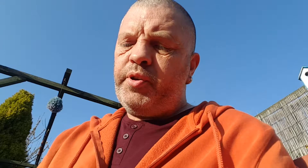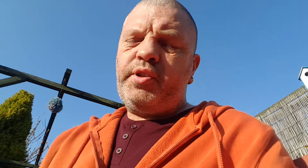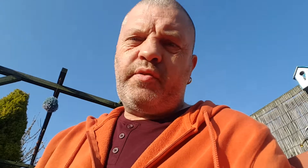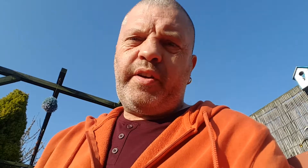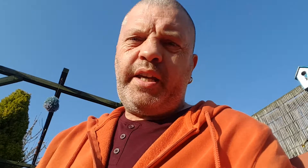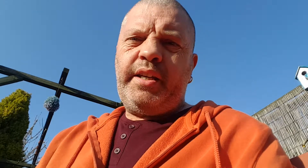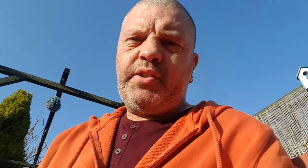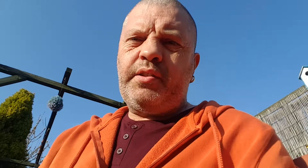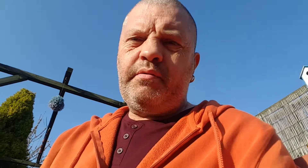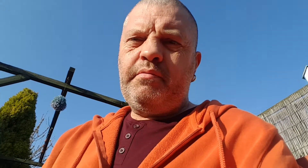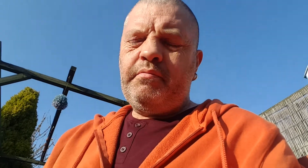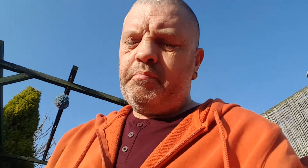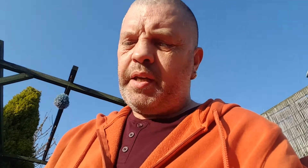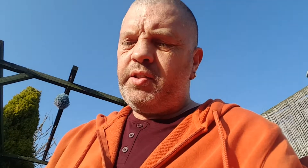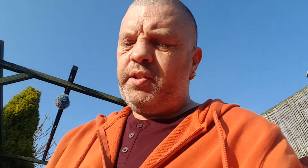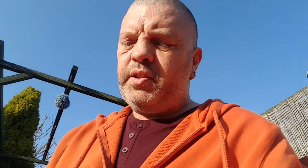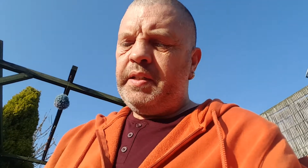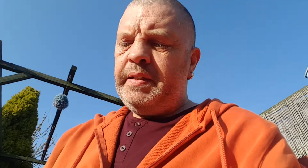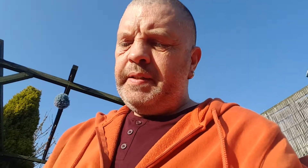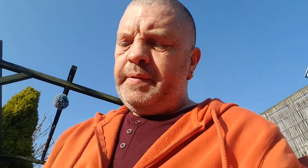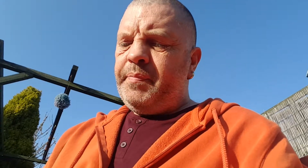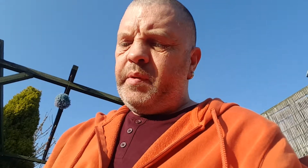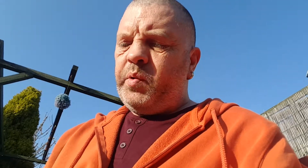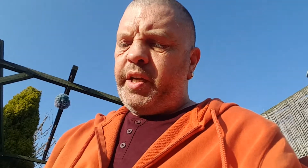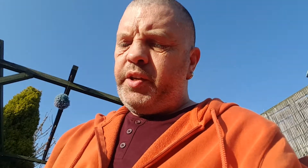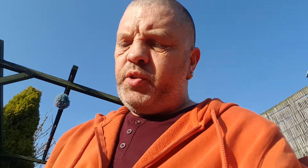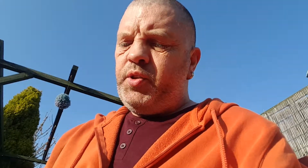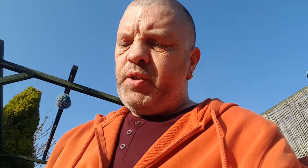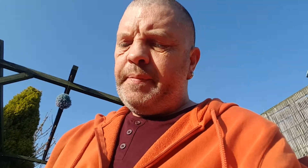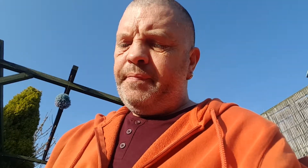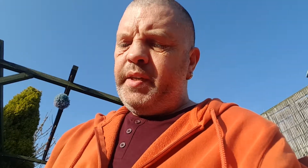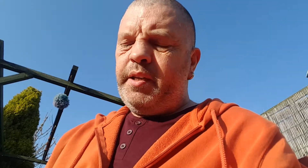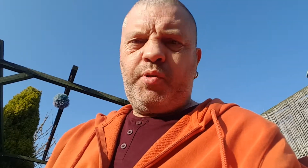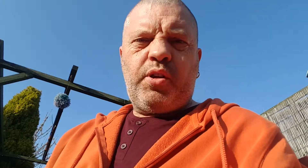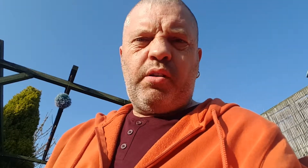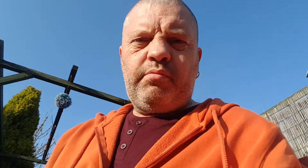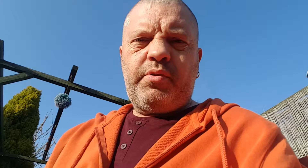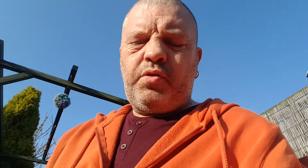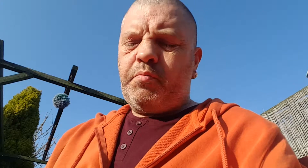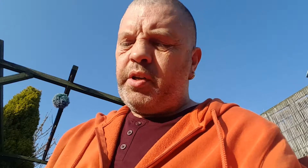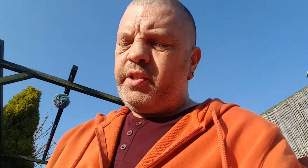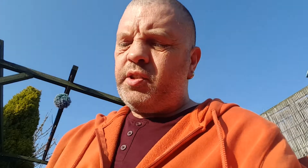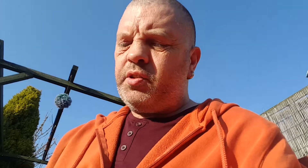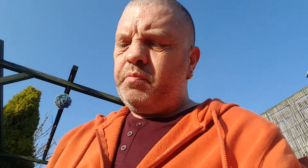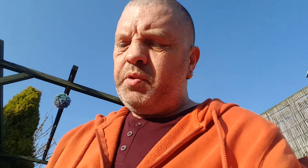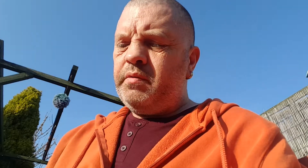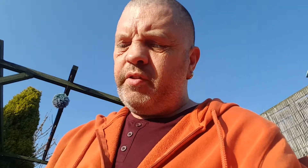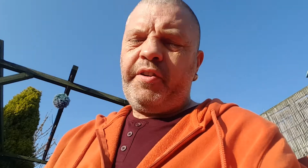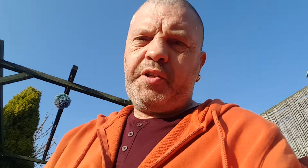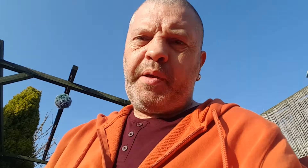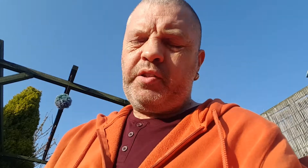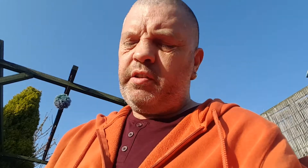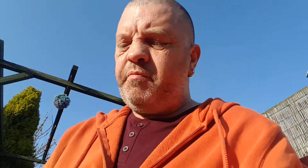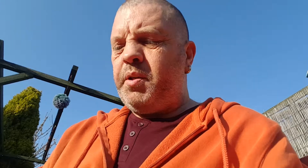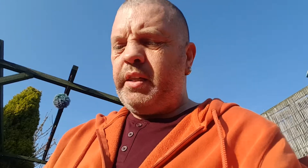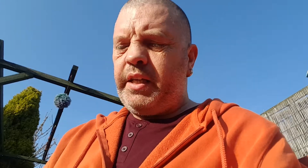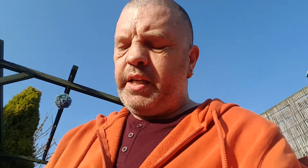bridges for headless basses, which Hipshot do some nice systems, very expensive, but there you go.